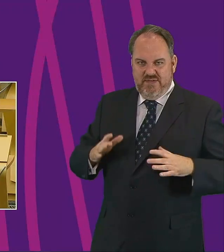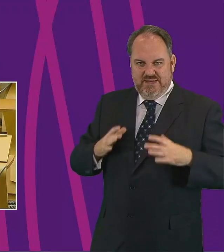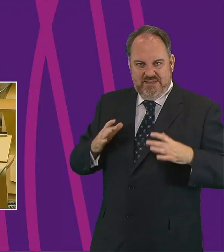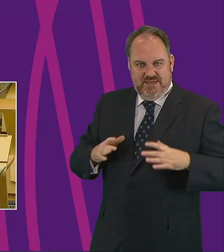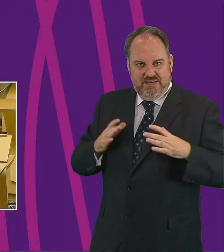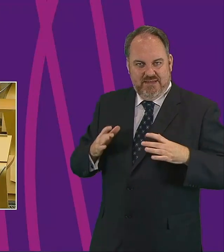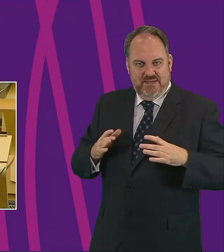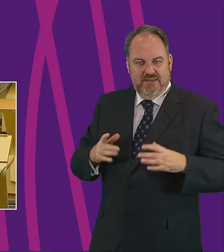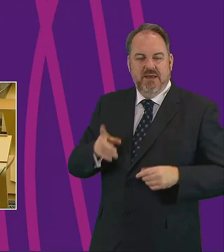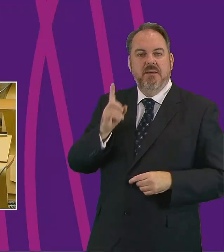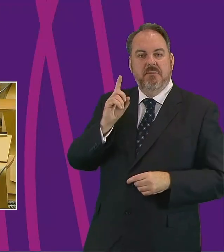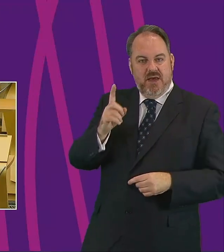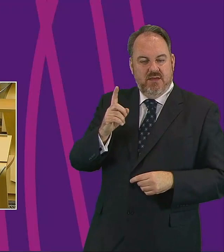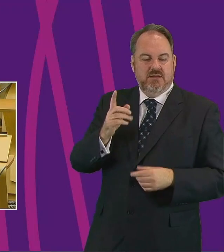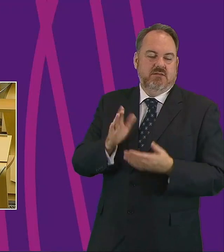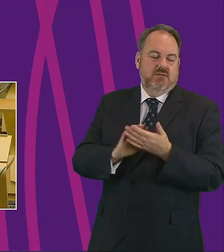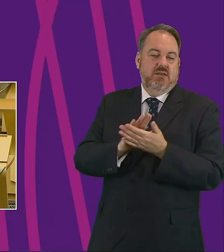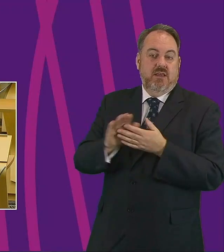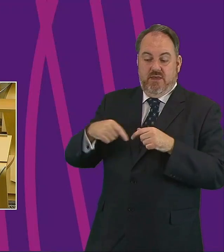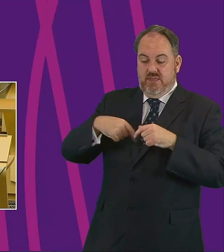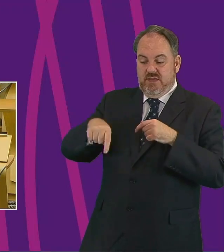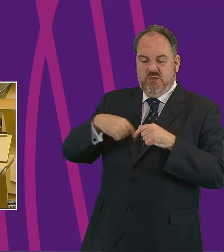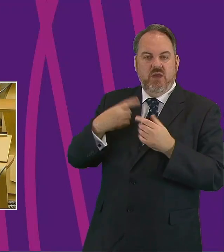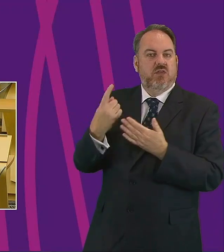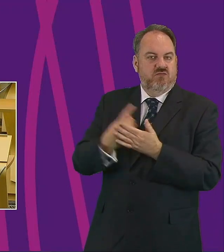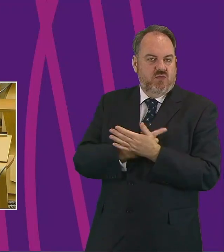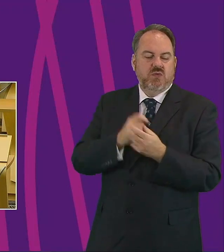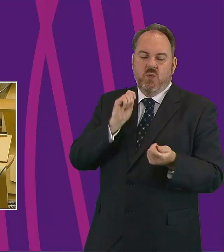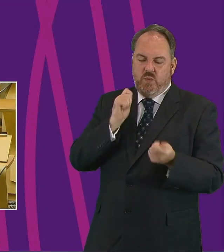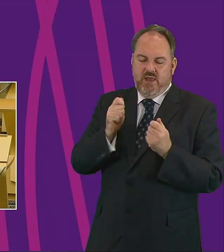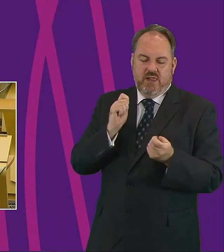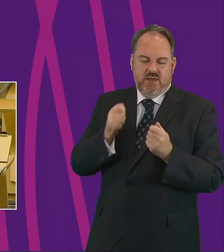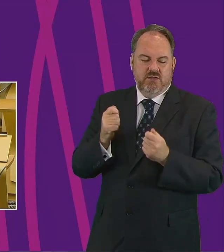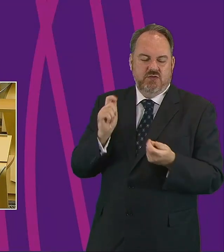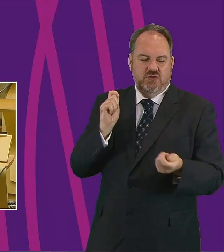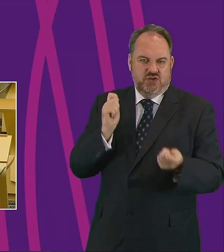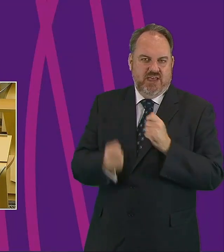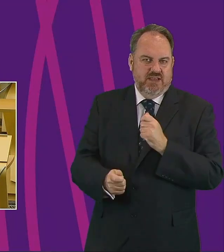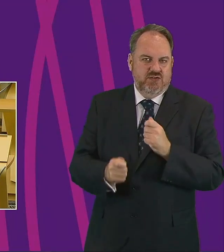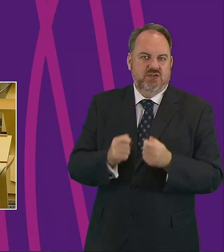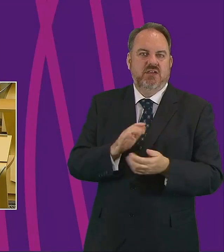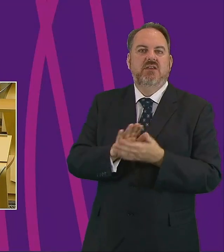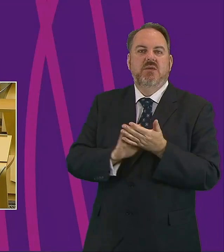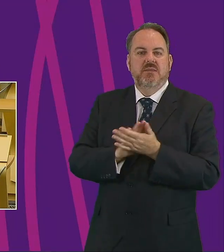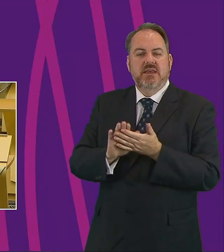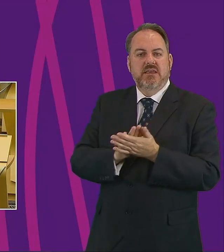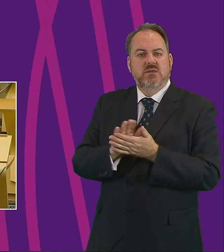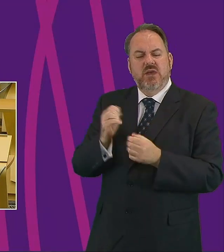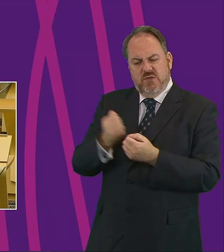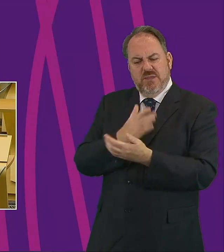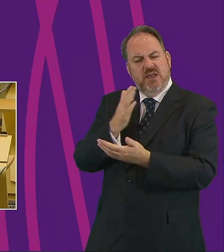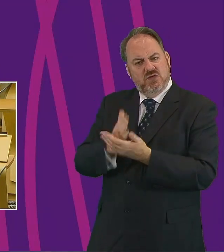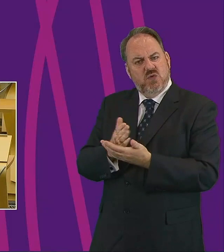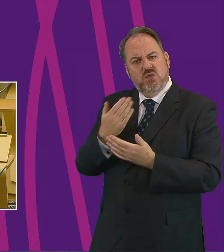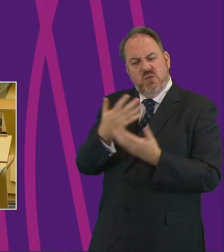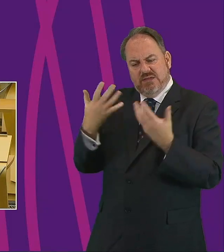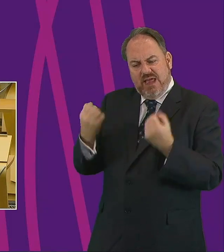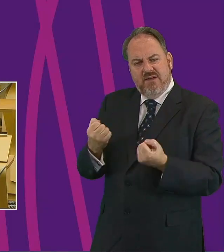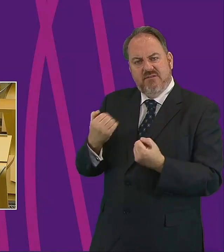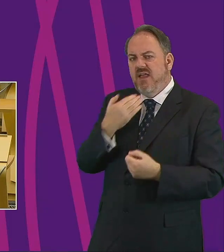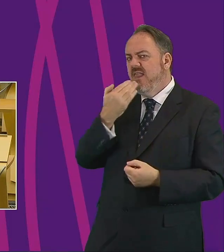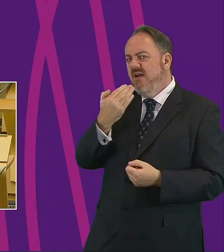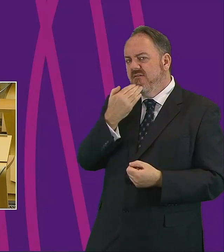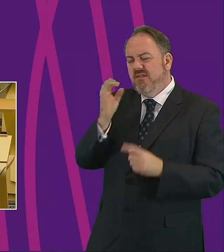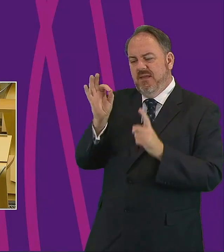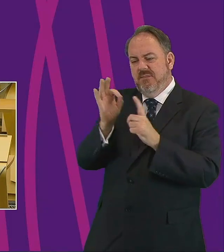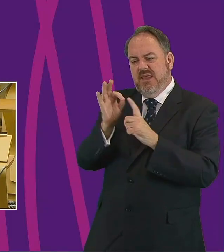before the change to the school guidance this week. But it is important that schools have access to supplies because, as the member rightly says, there